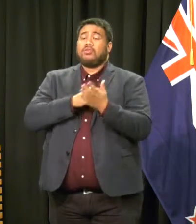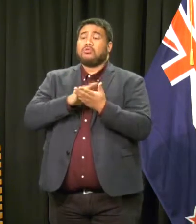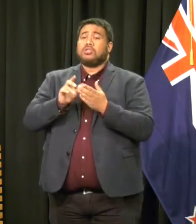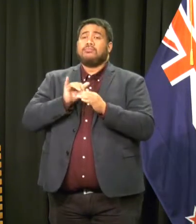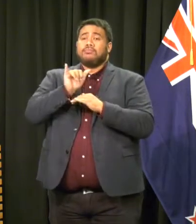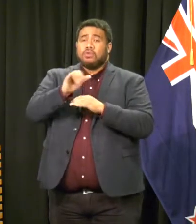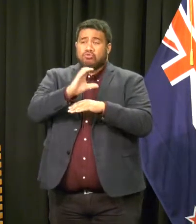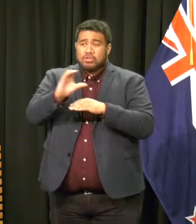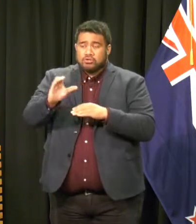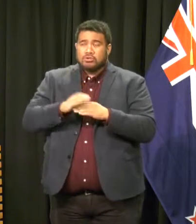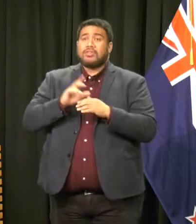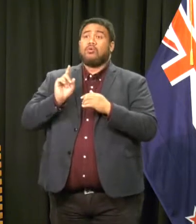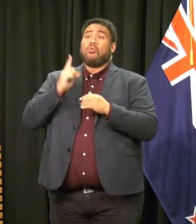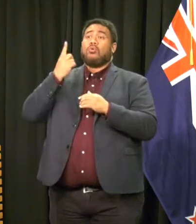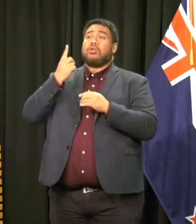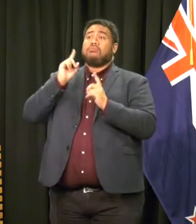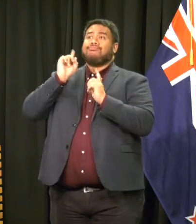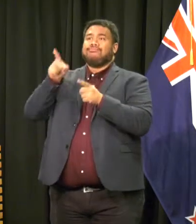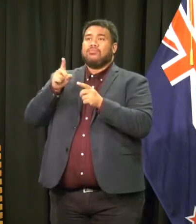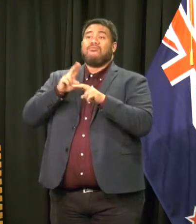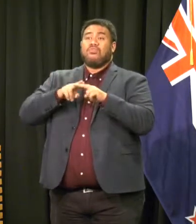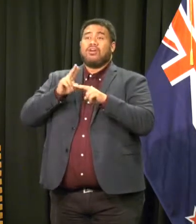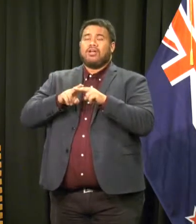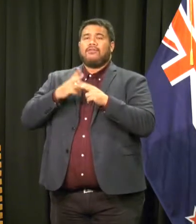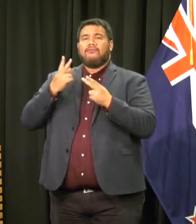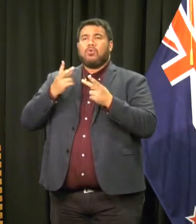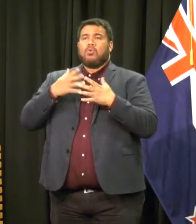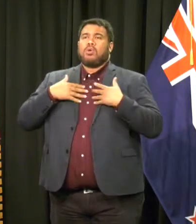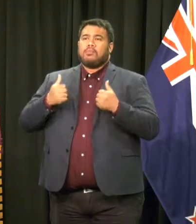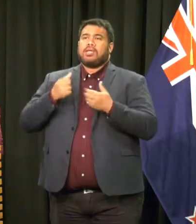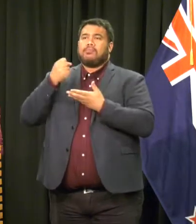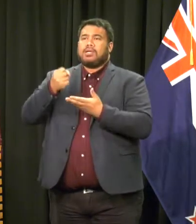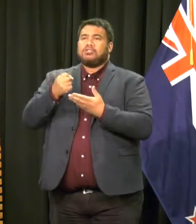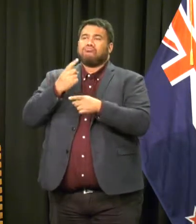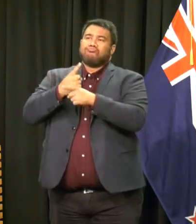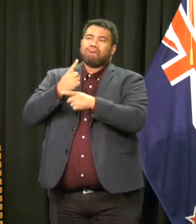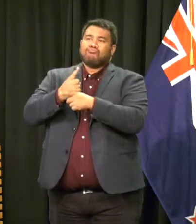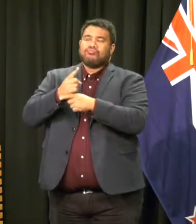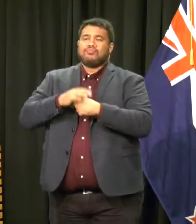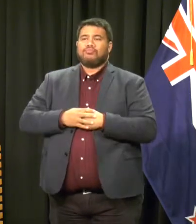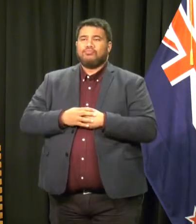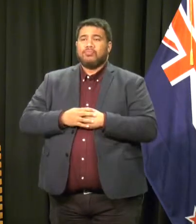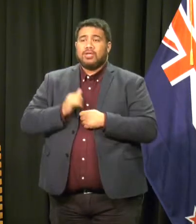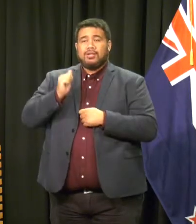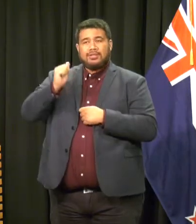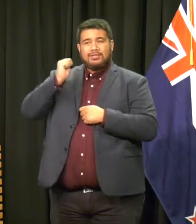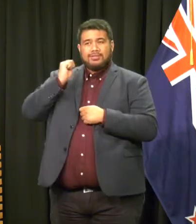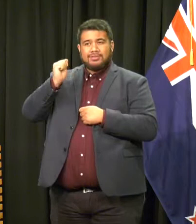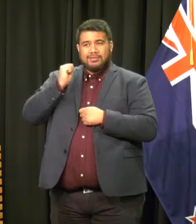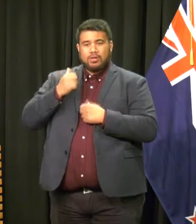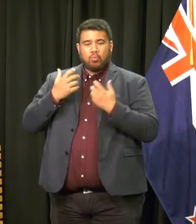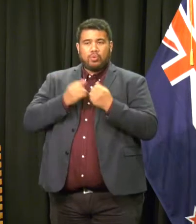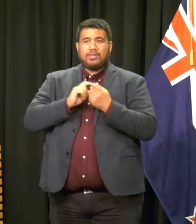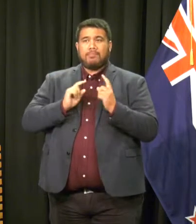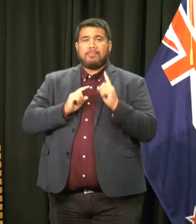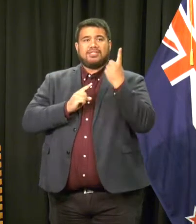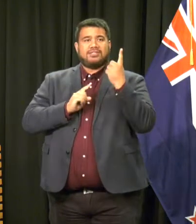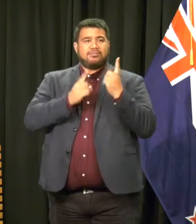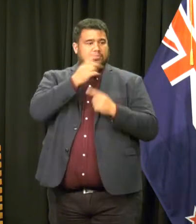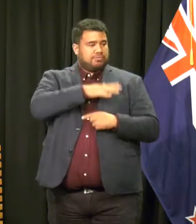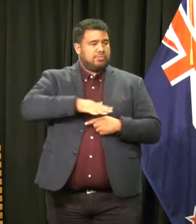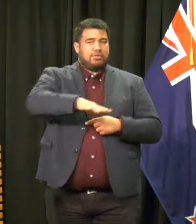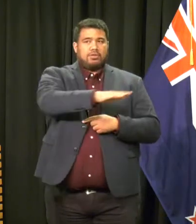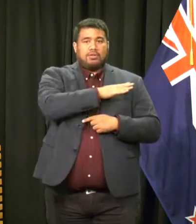in Auckland on Friday to speak on the wellbeing budget. Yesterday, I joined many of my ministerial colleagues as we